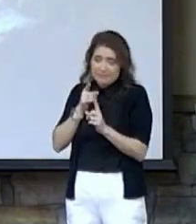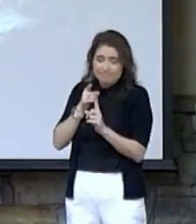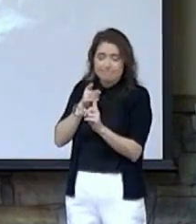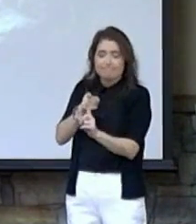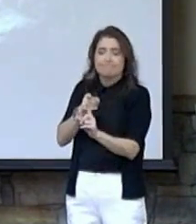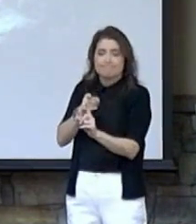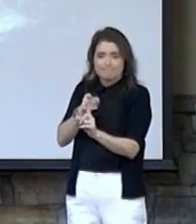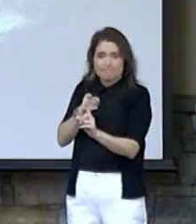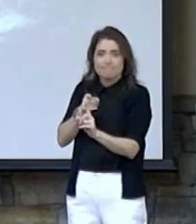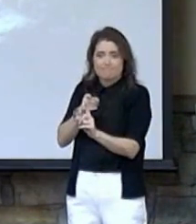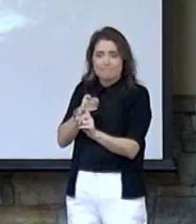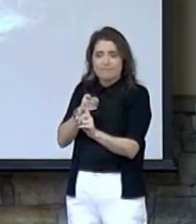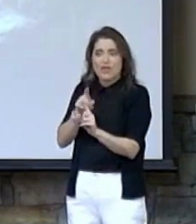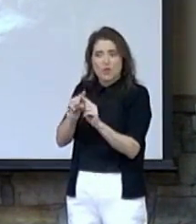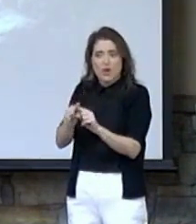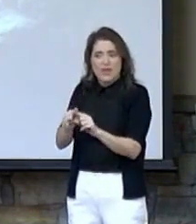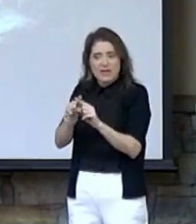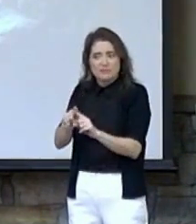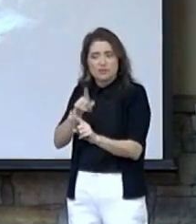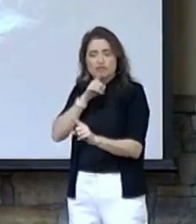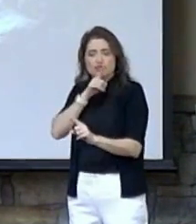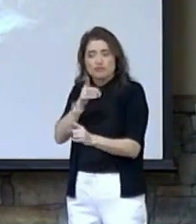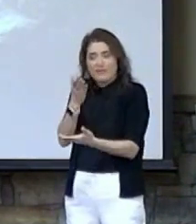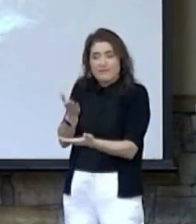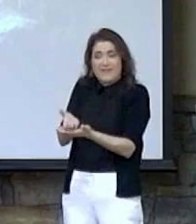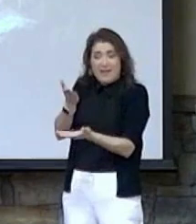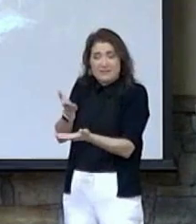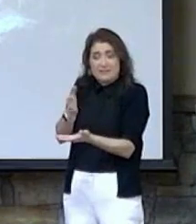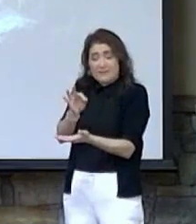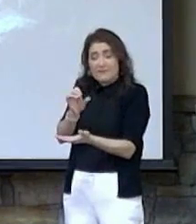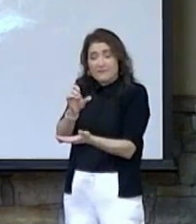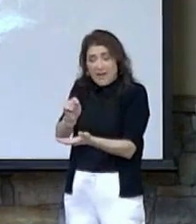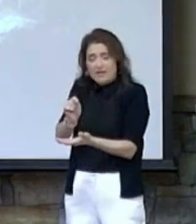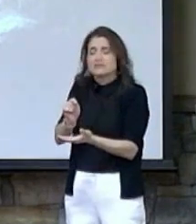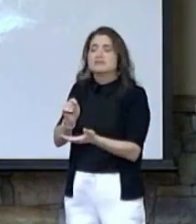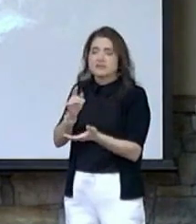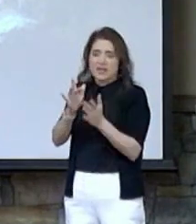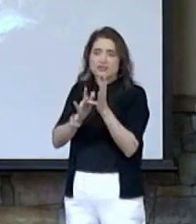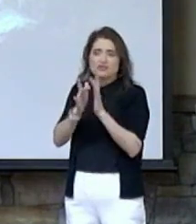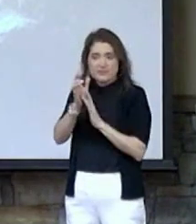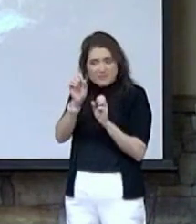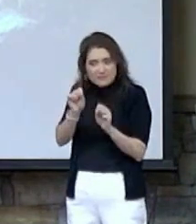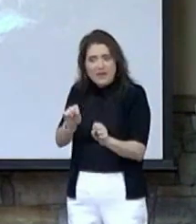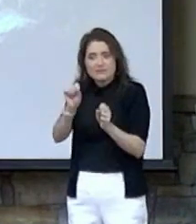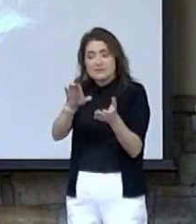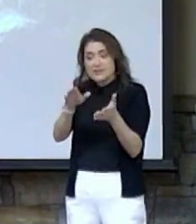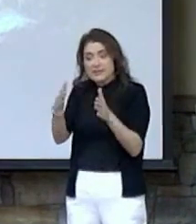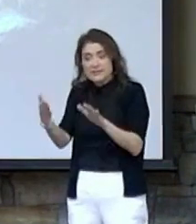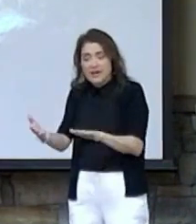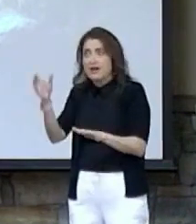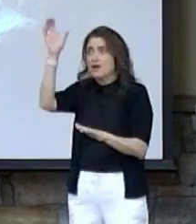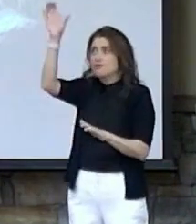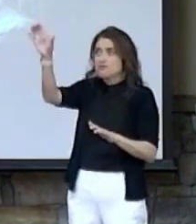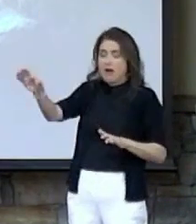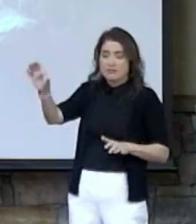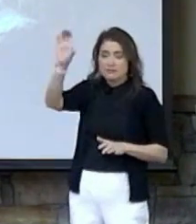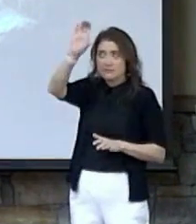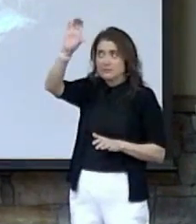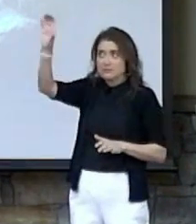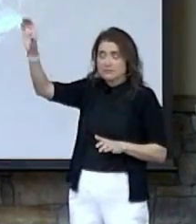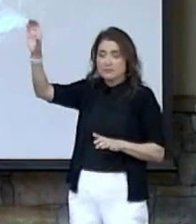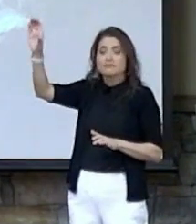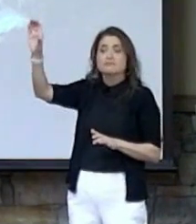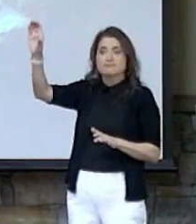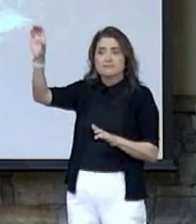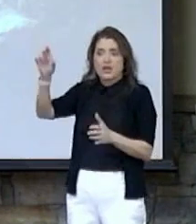towards the reliability of the fact that Jesus did die on a cross and rose from the